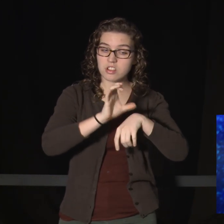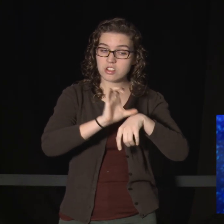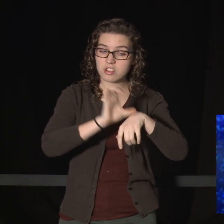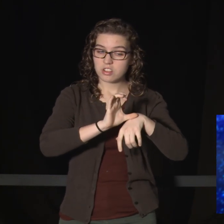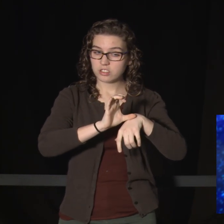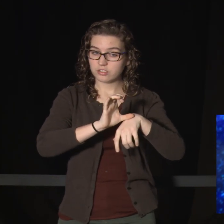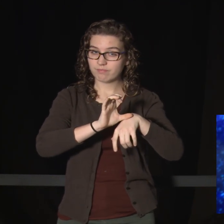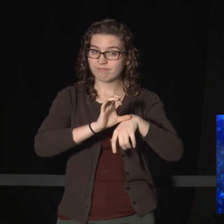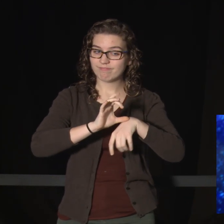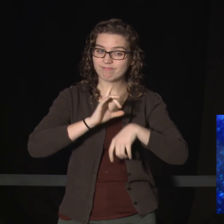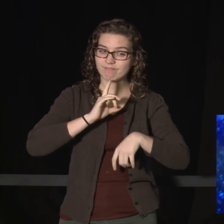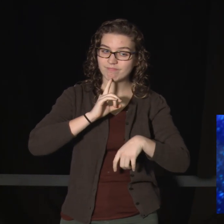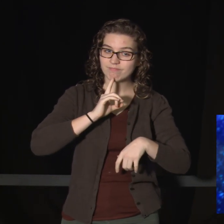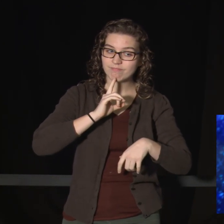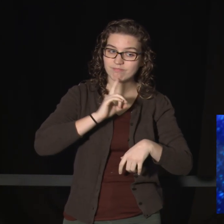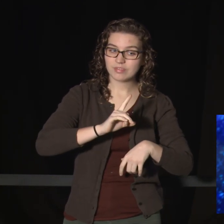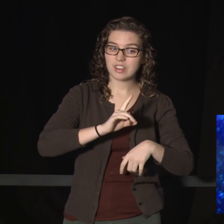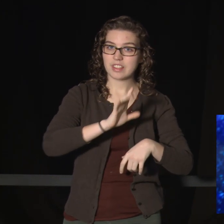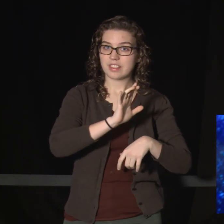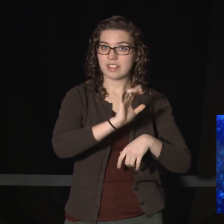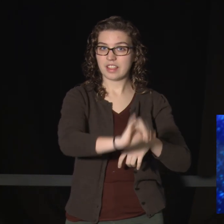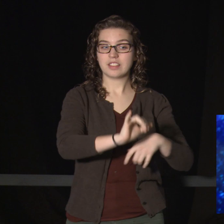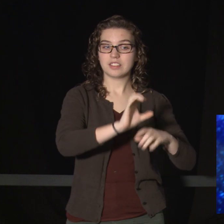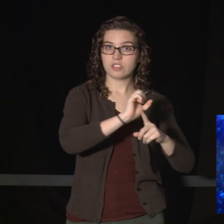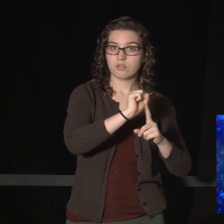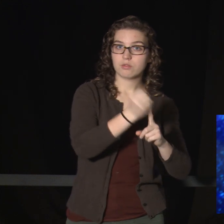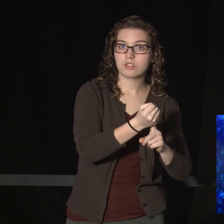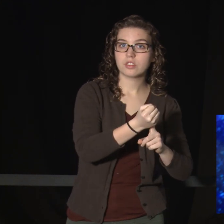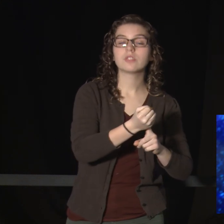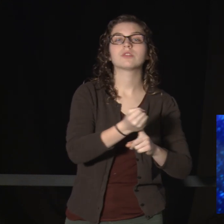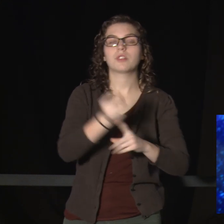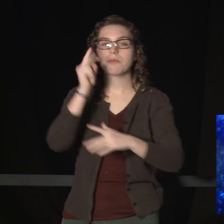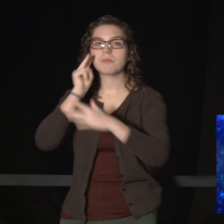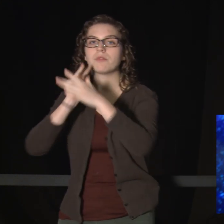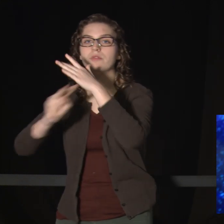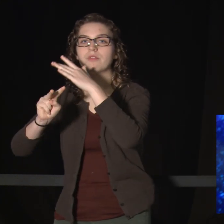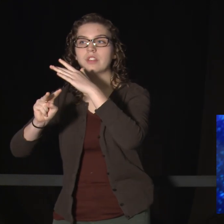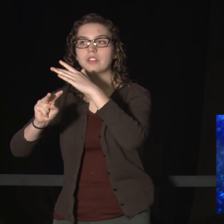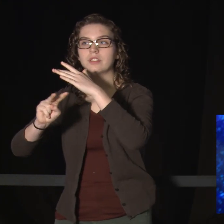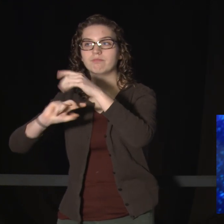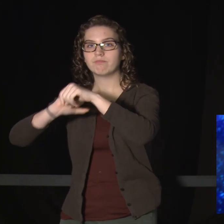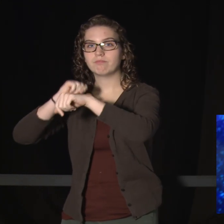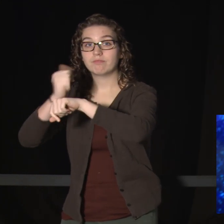the prophetic movement of the final church.